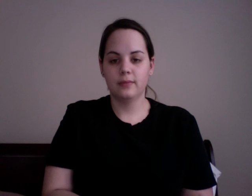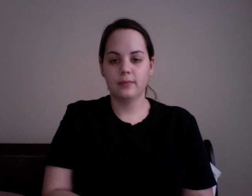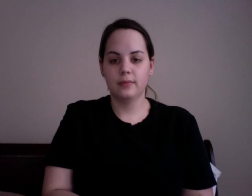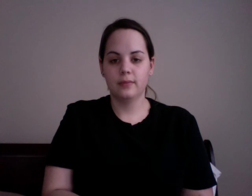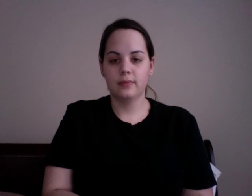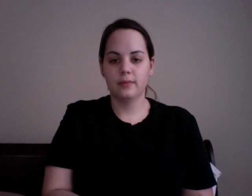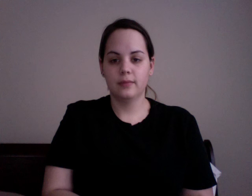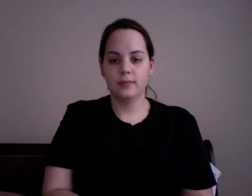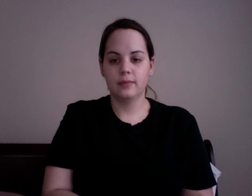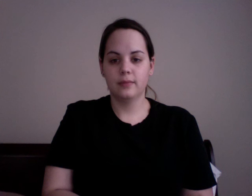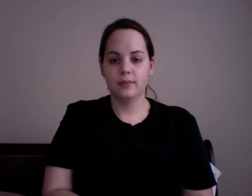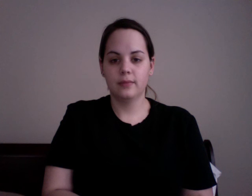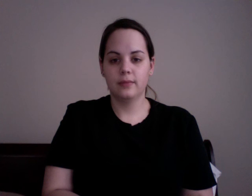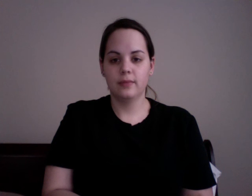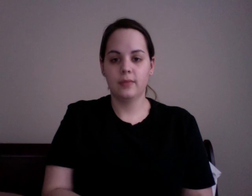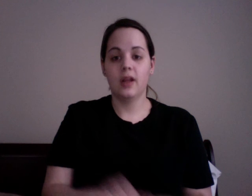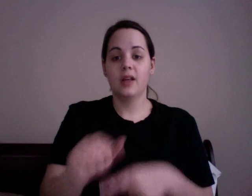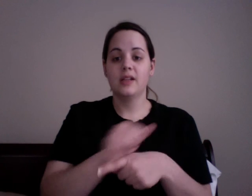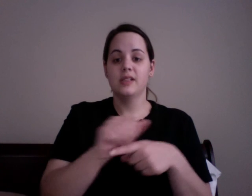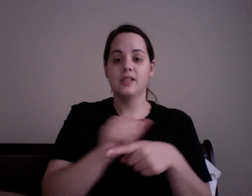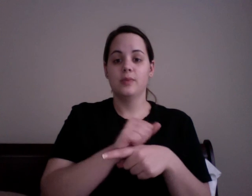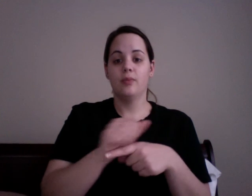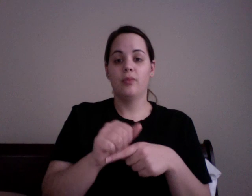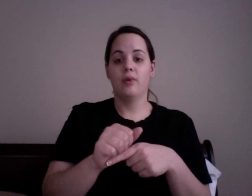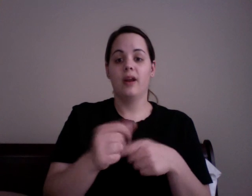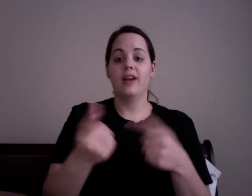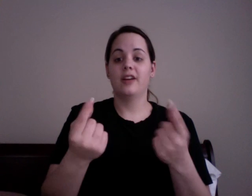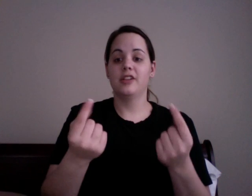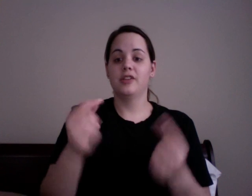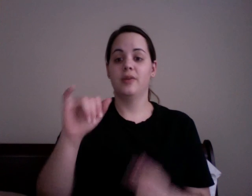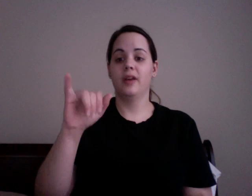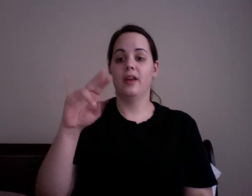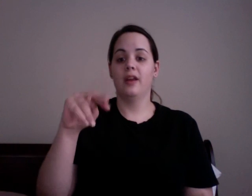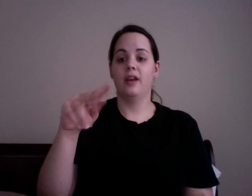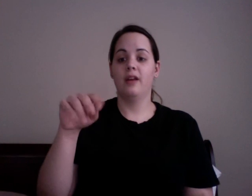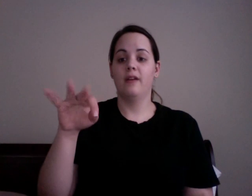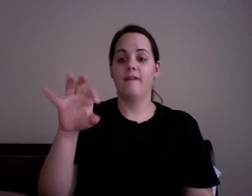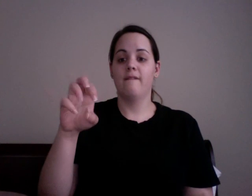Now let's practice doing a little bit of inverting, okay? Using the things we know